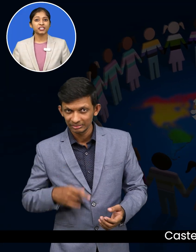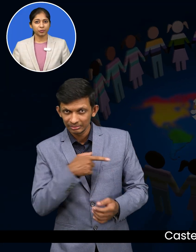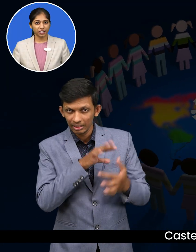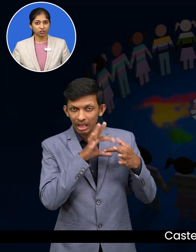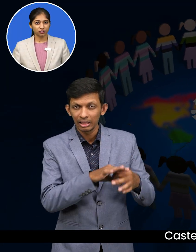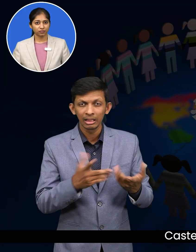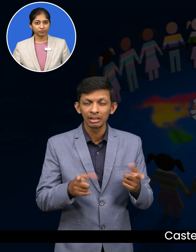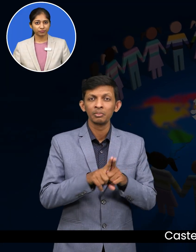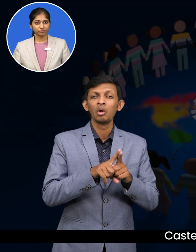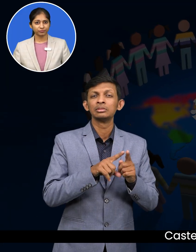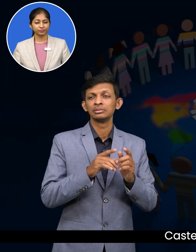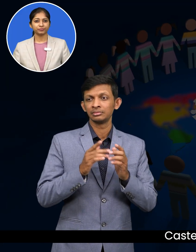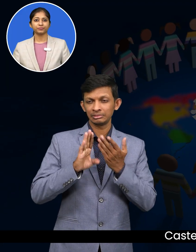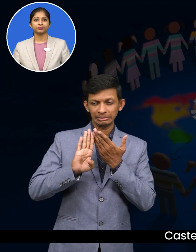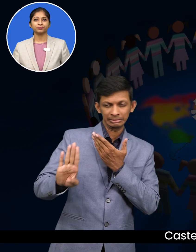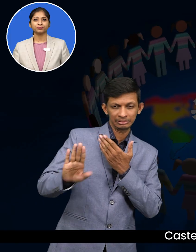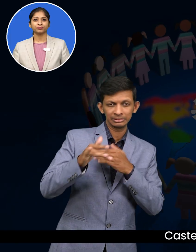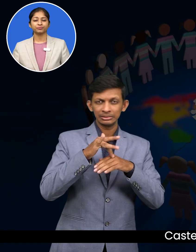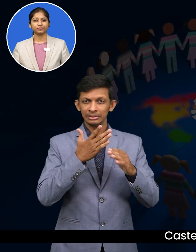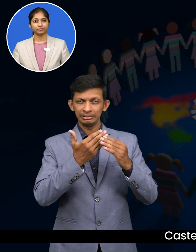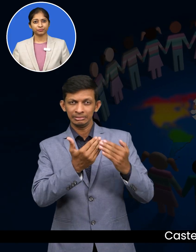Caste discrimination.